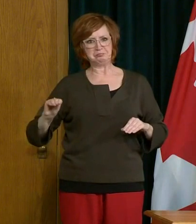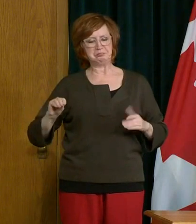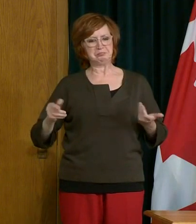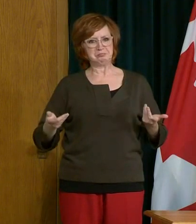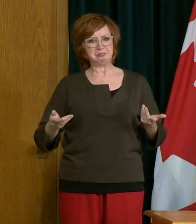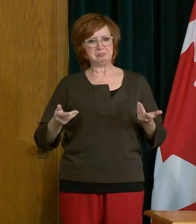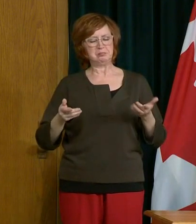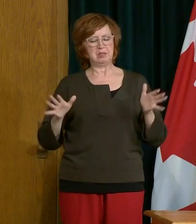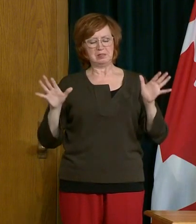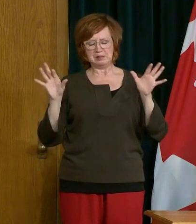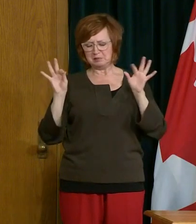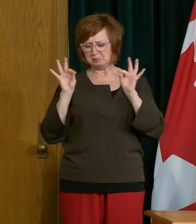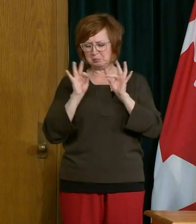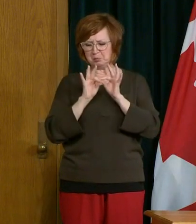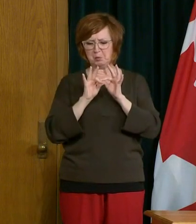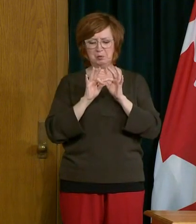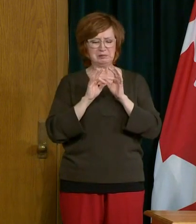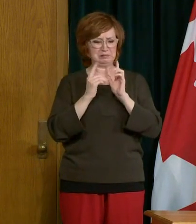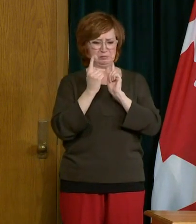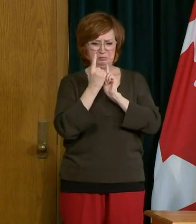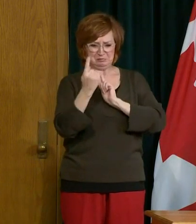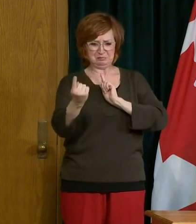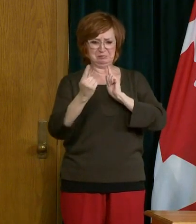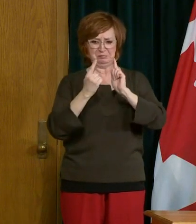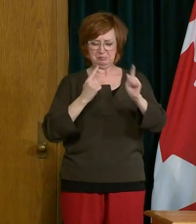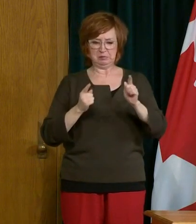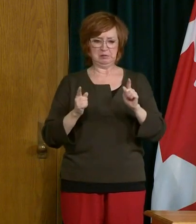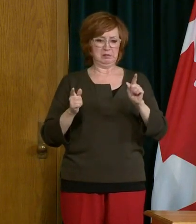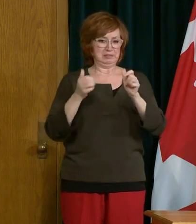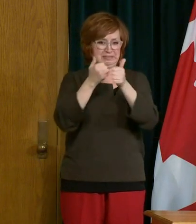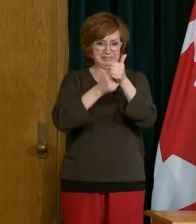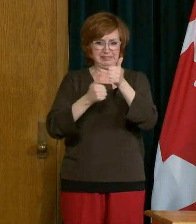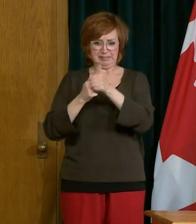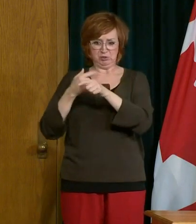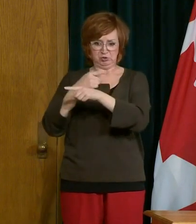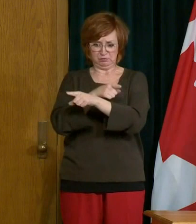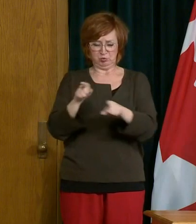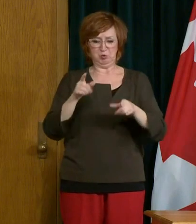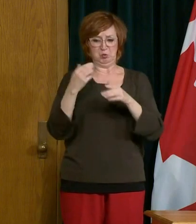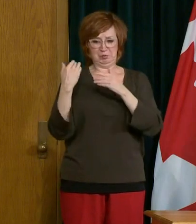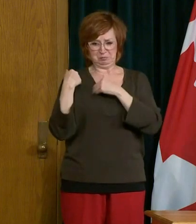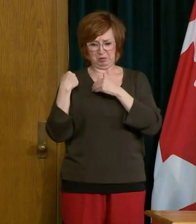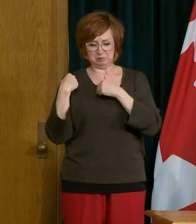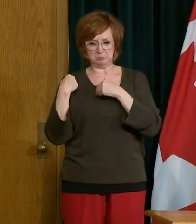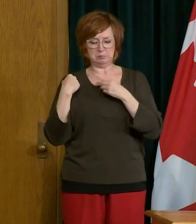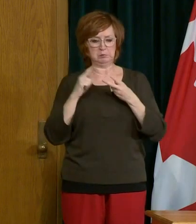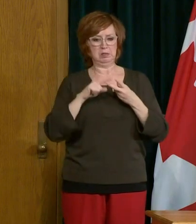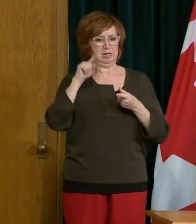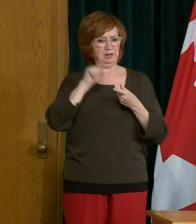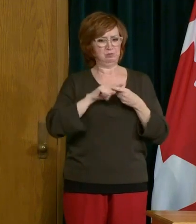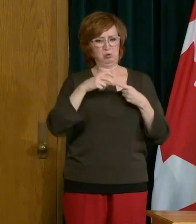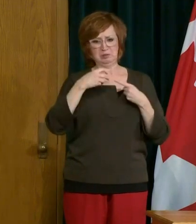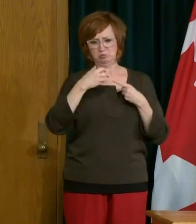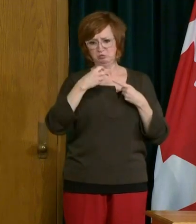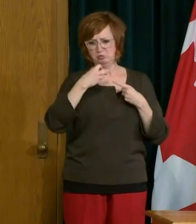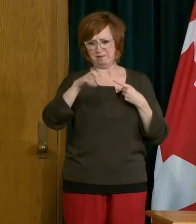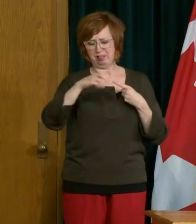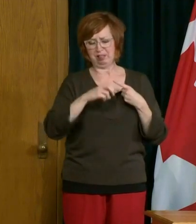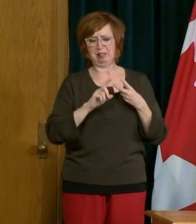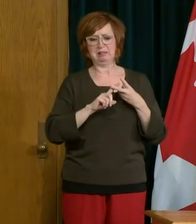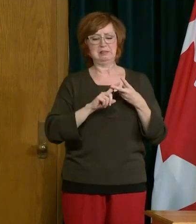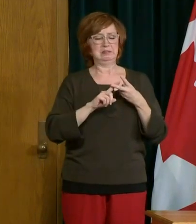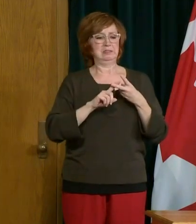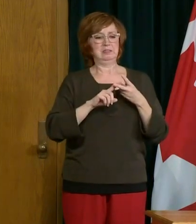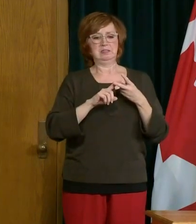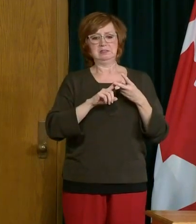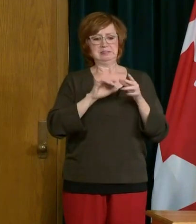distancing very seriously, our personal responsibility to physical distance, when we limit our movement between communities and within the community, and we're